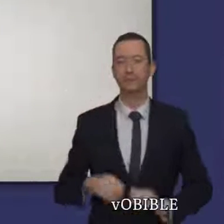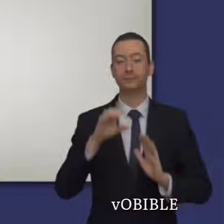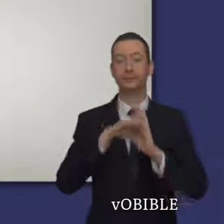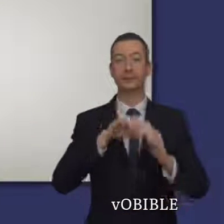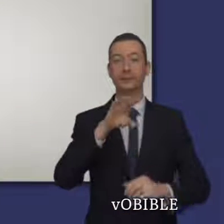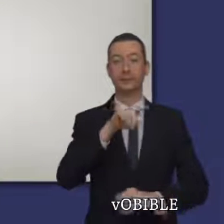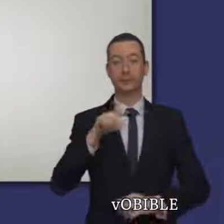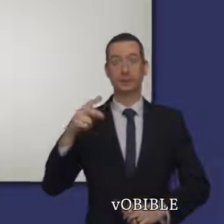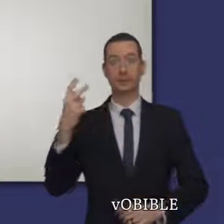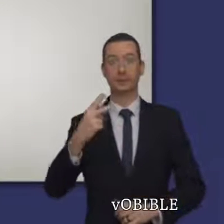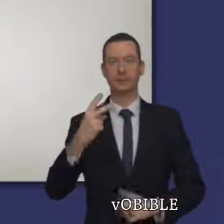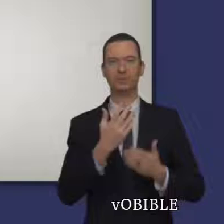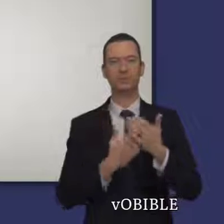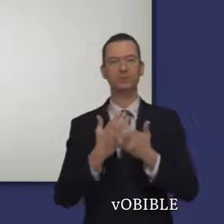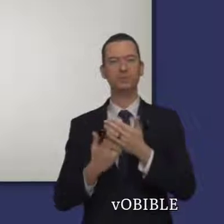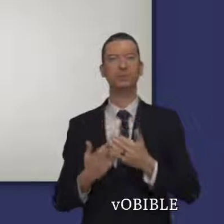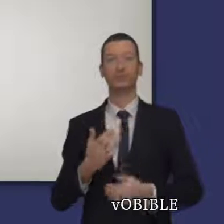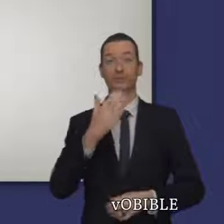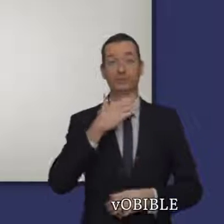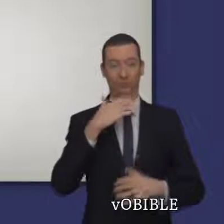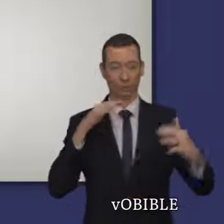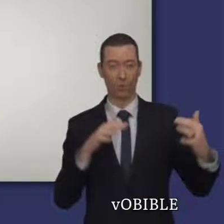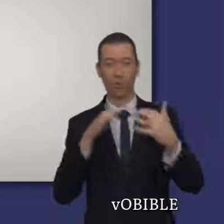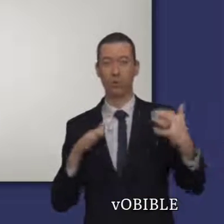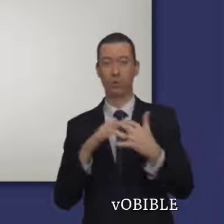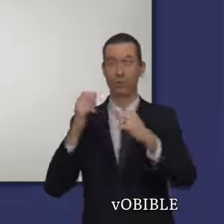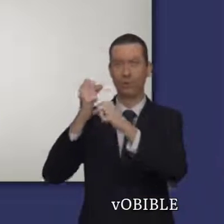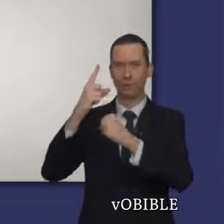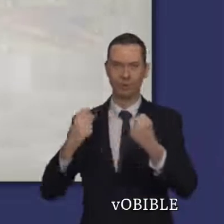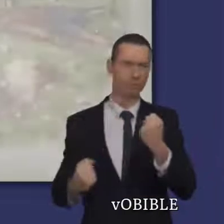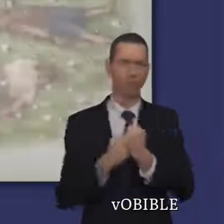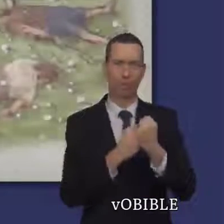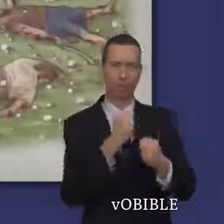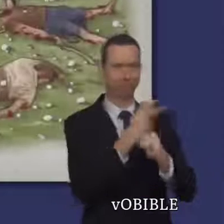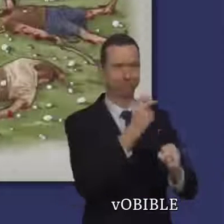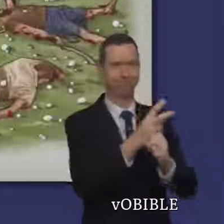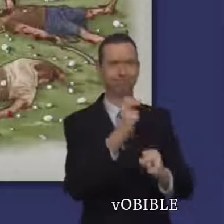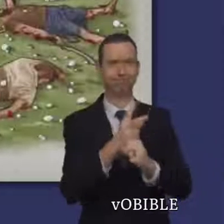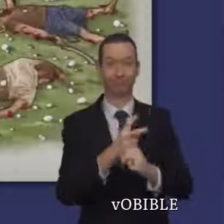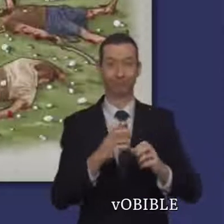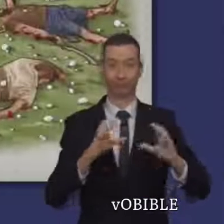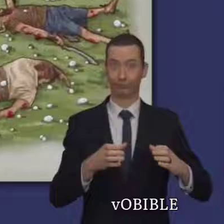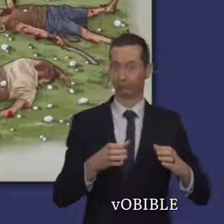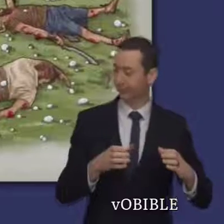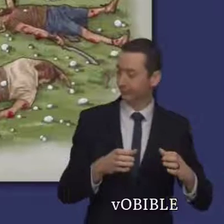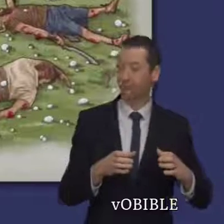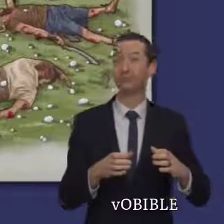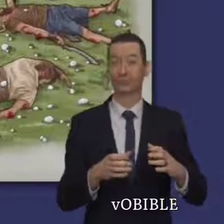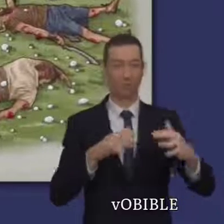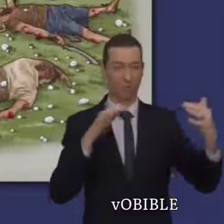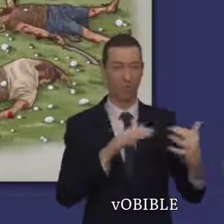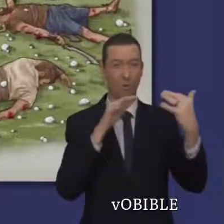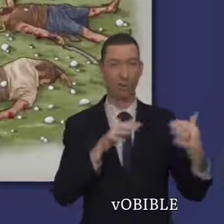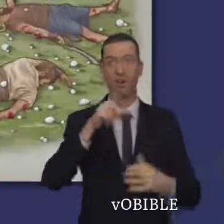Chapters 10 to 12 contain a record of some of Israel's God-given victories. God even hurls great